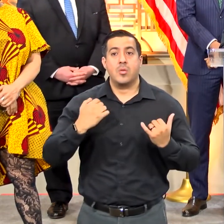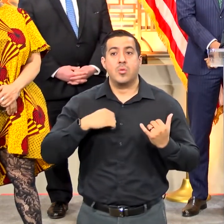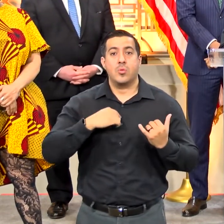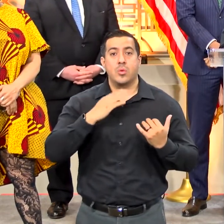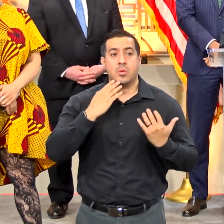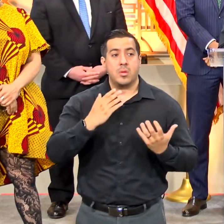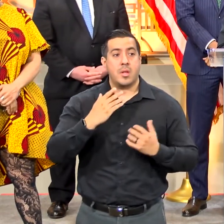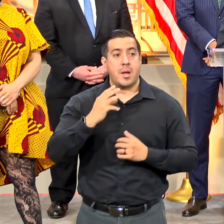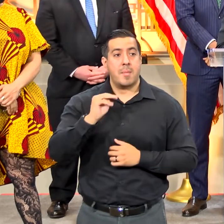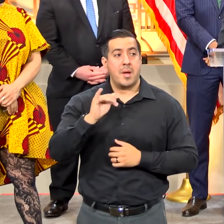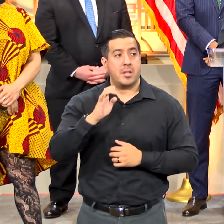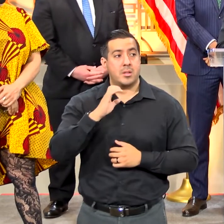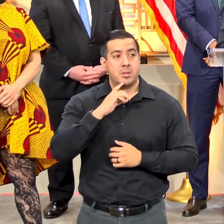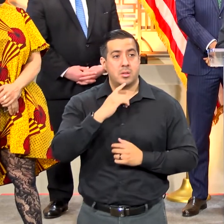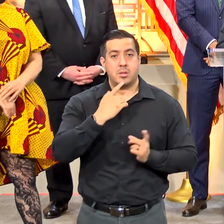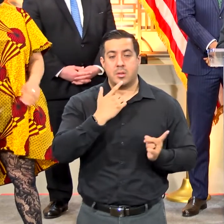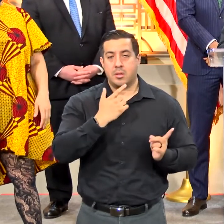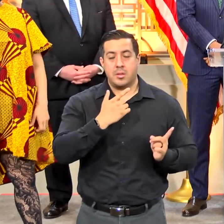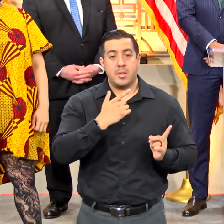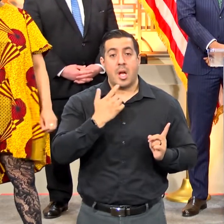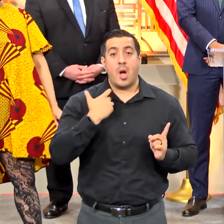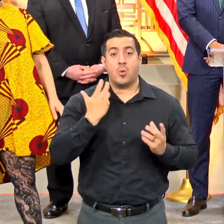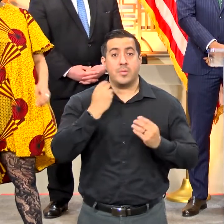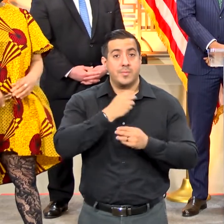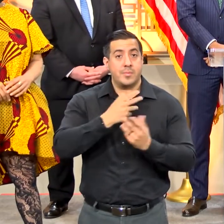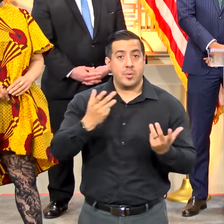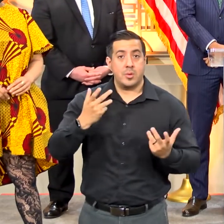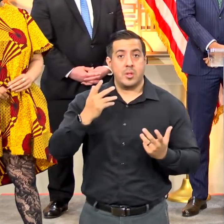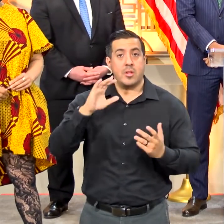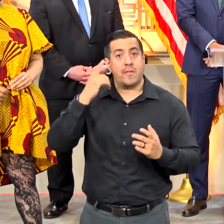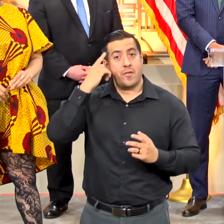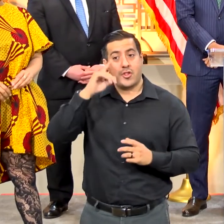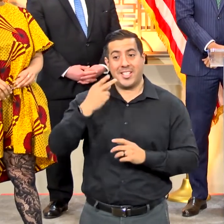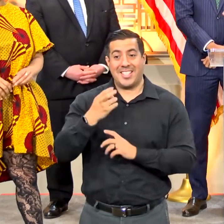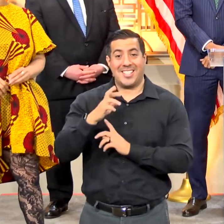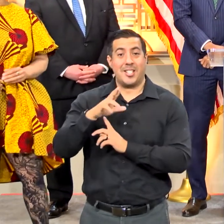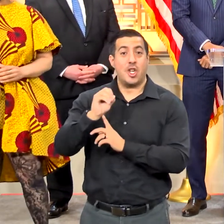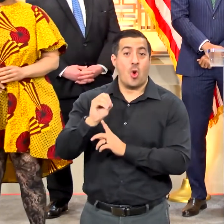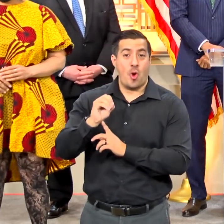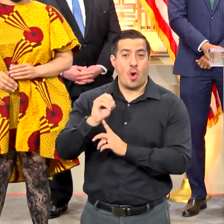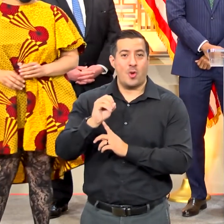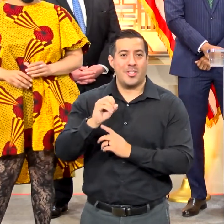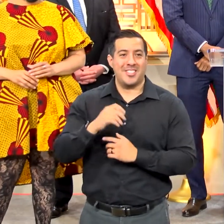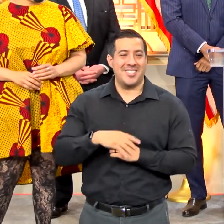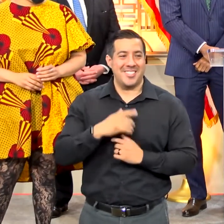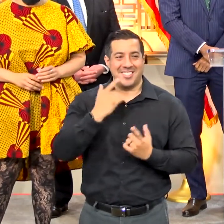Mike took the words. You took the words. Let me sing for you, Hero, as we give it back.